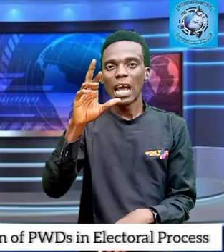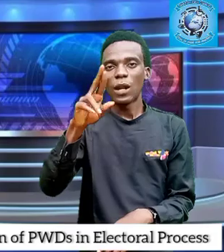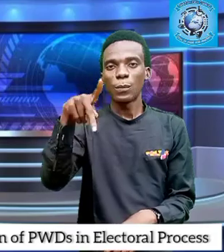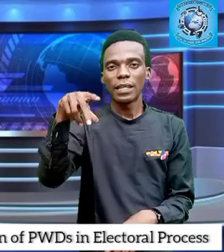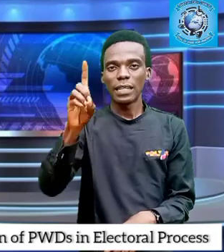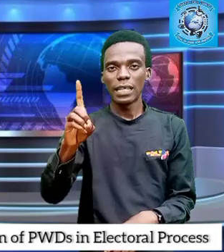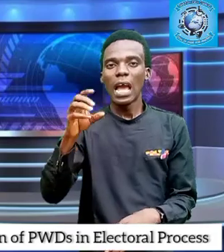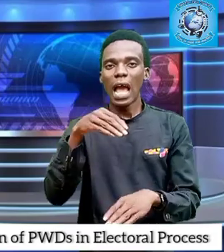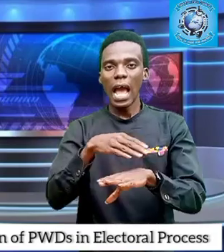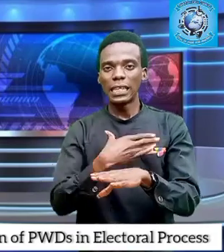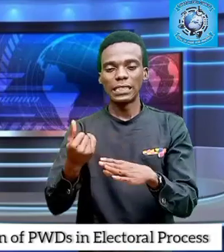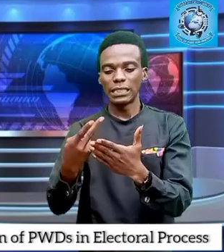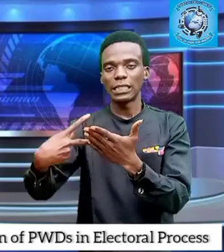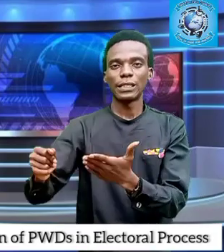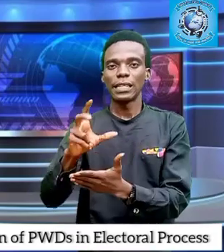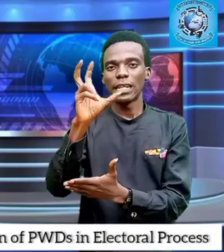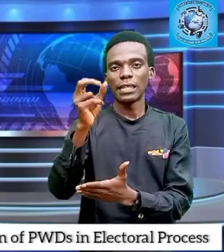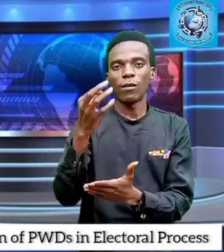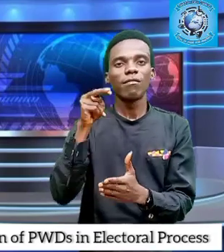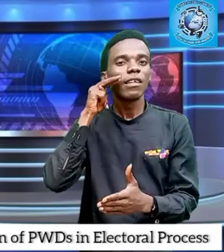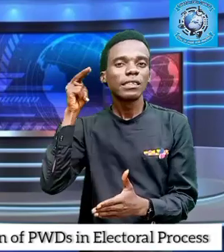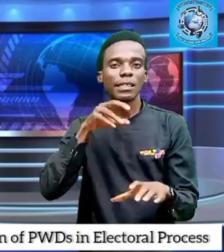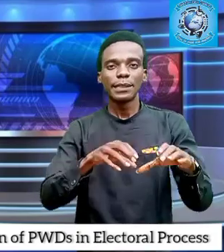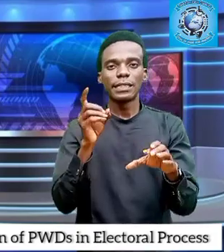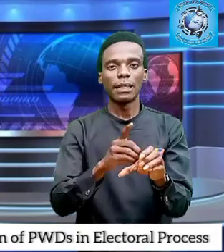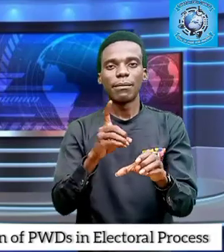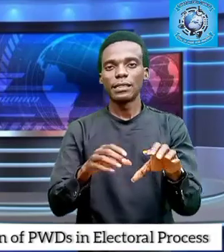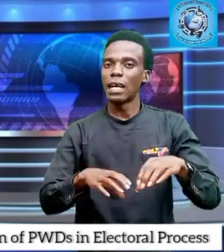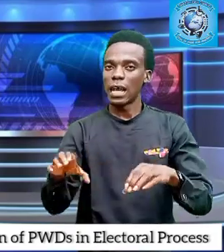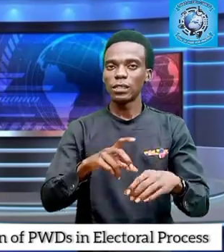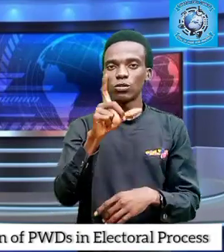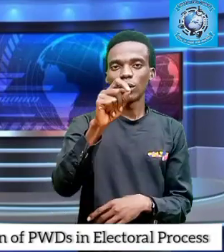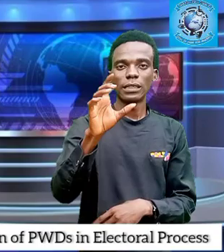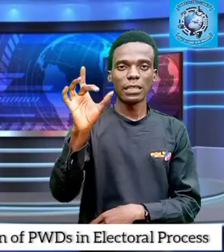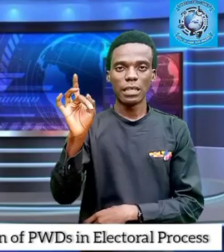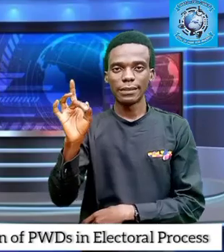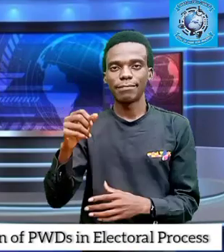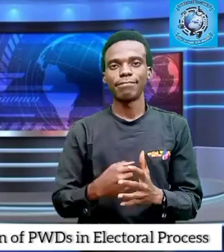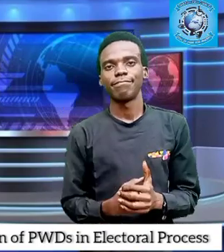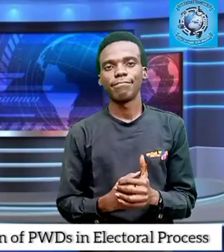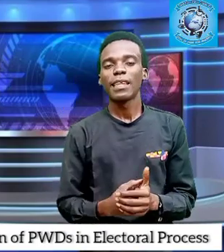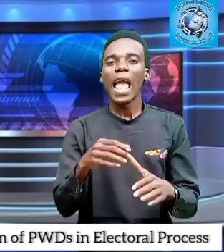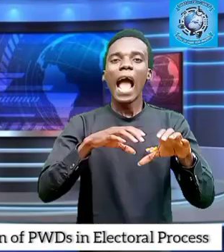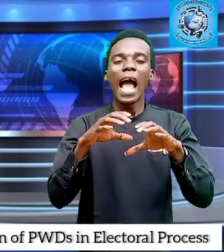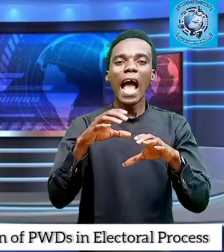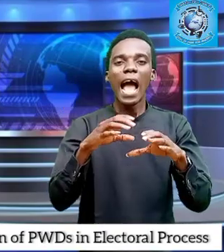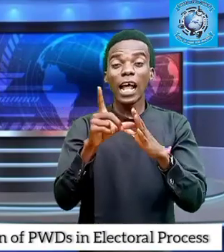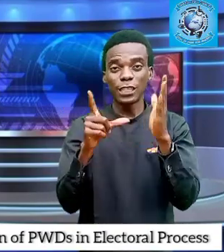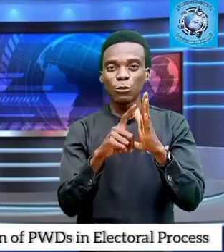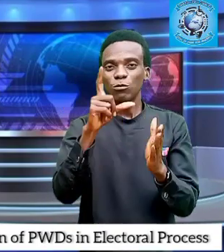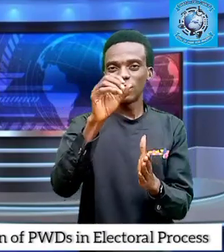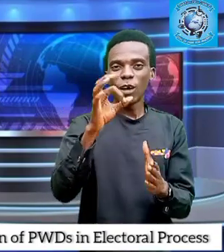UNCRPD and Section 30 of the Nigerian Disability Act 2018. Article 29 of